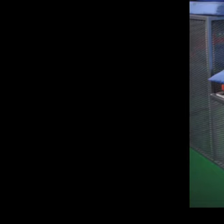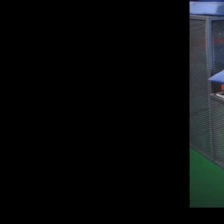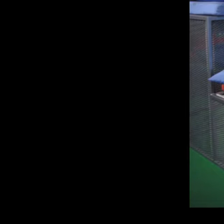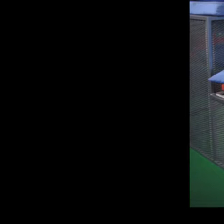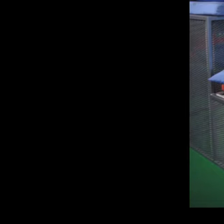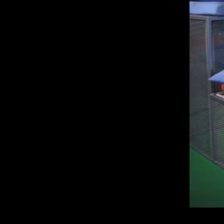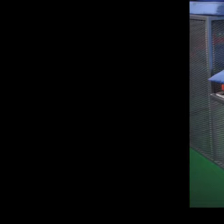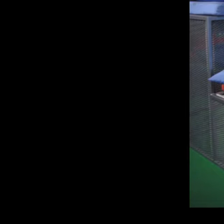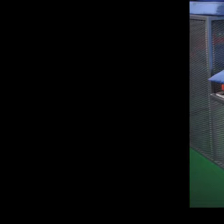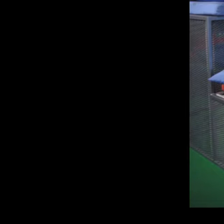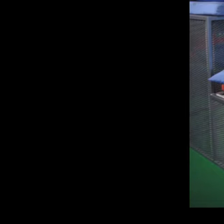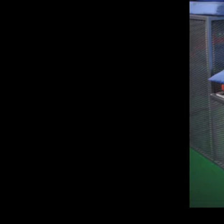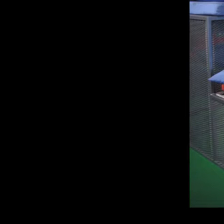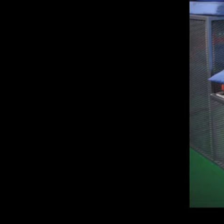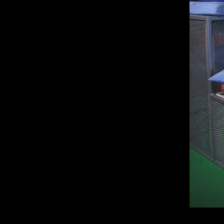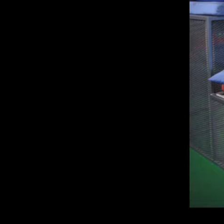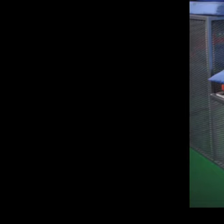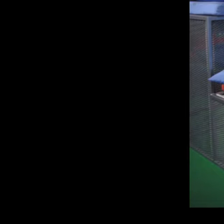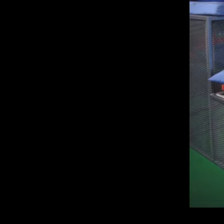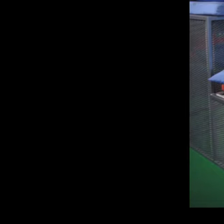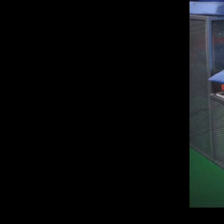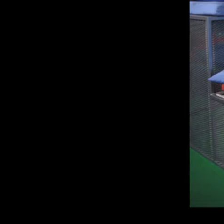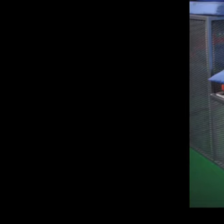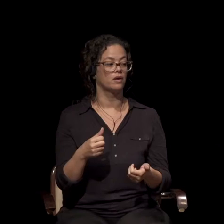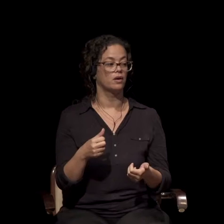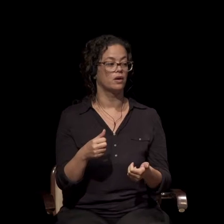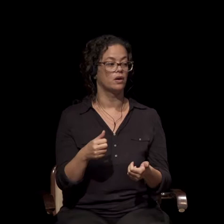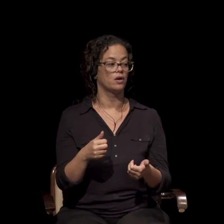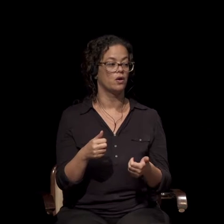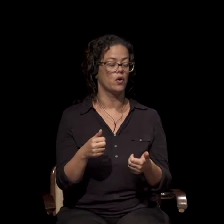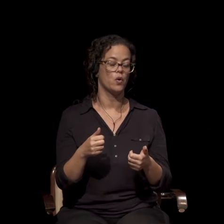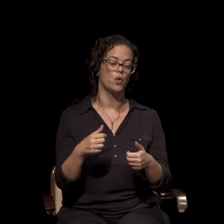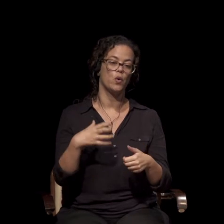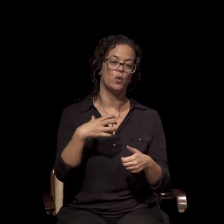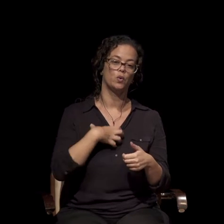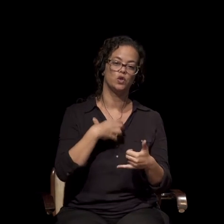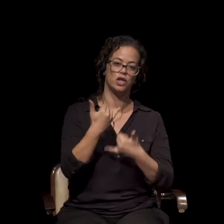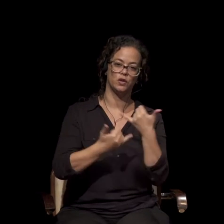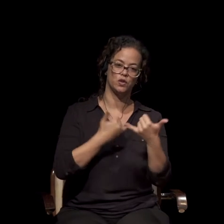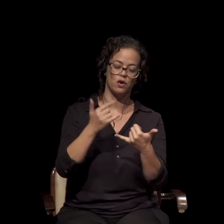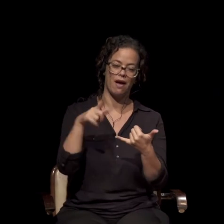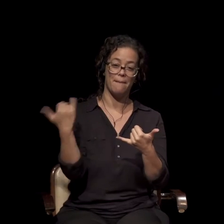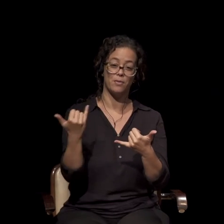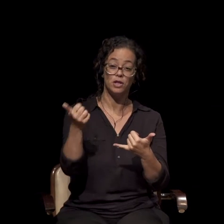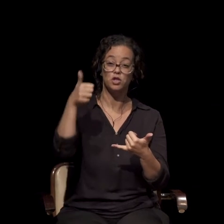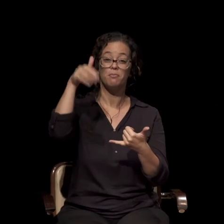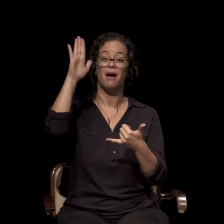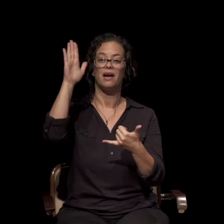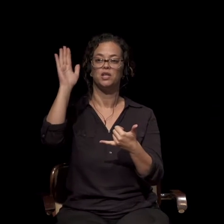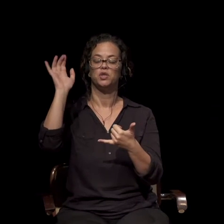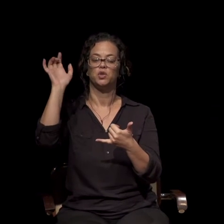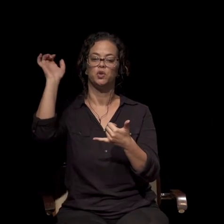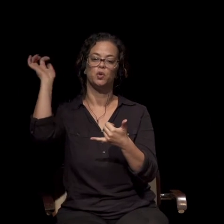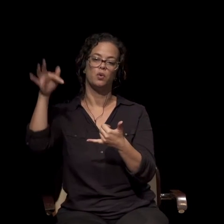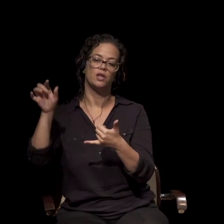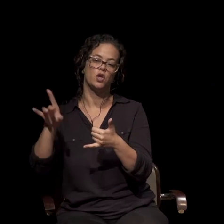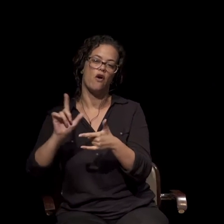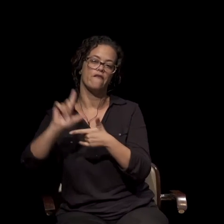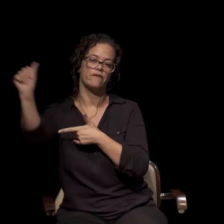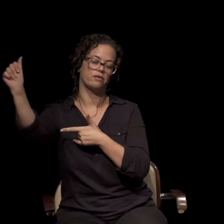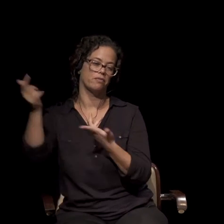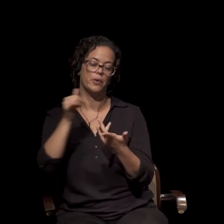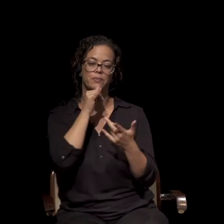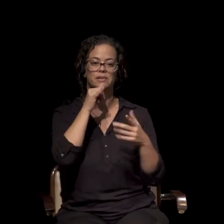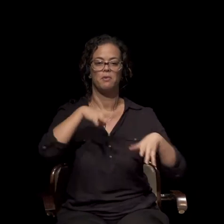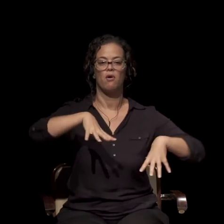The means must be more valued by the player than the ends. Just think of a sandcastle. You don't own a sandcastle. I mean,